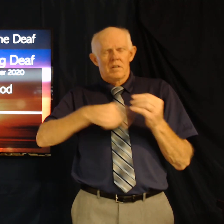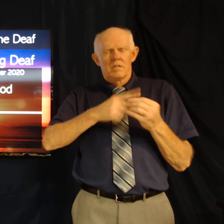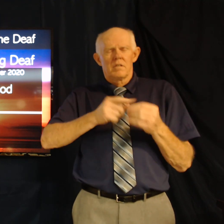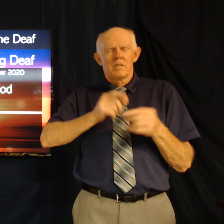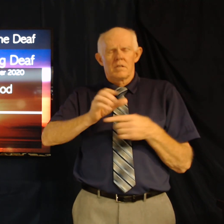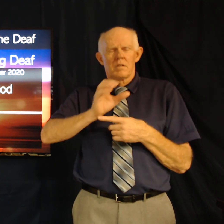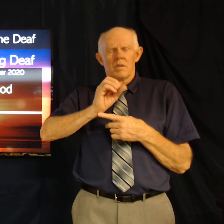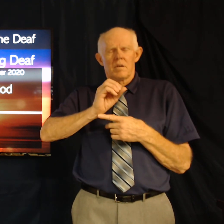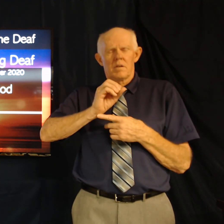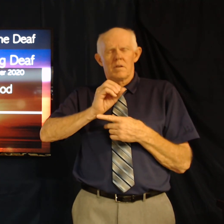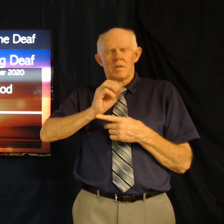can share